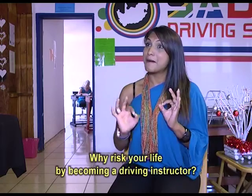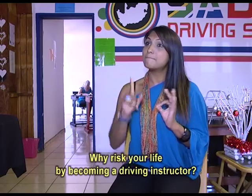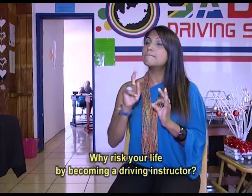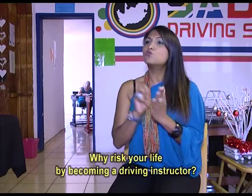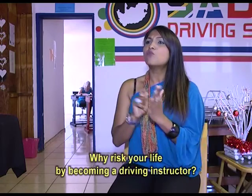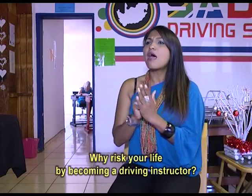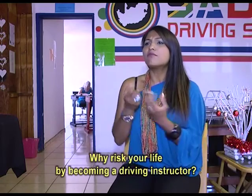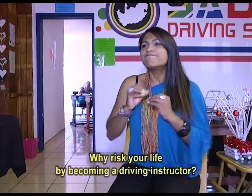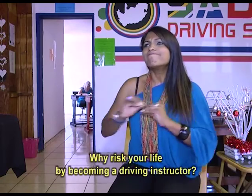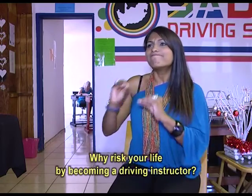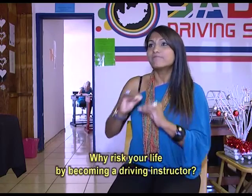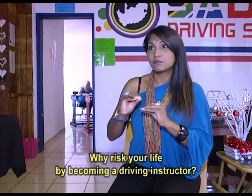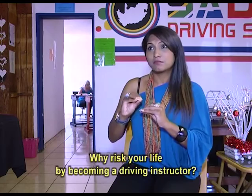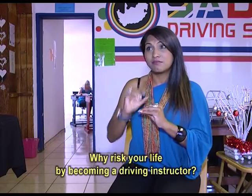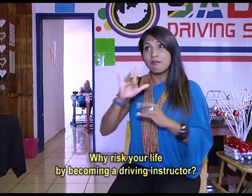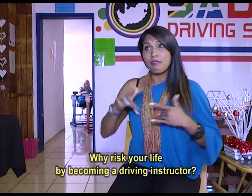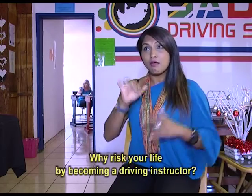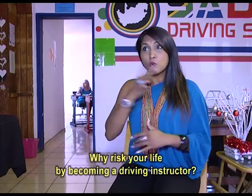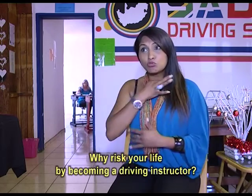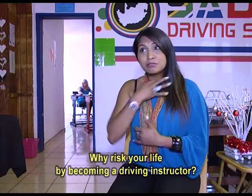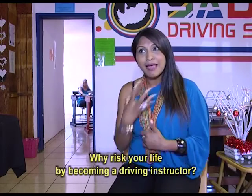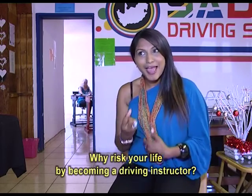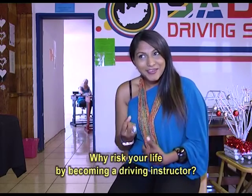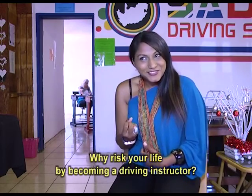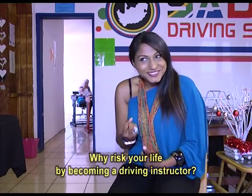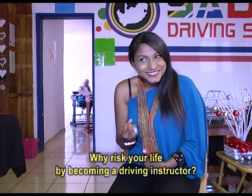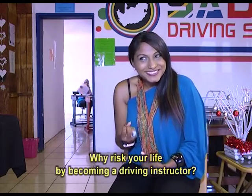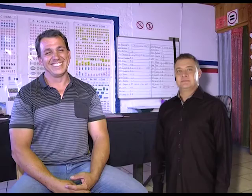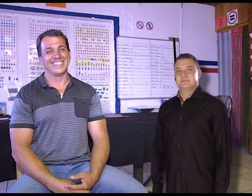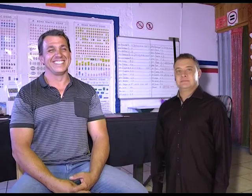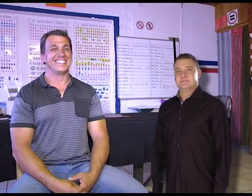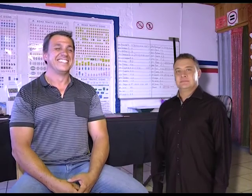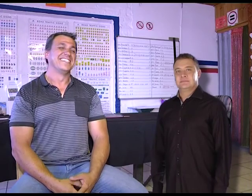Why risk your life by becoming a driving instructor?